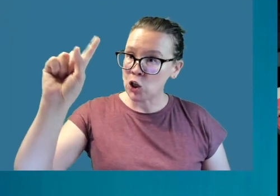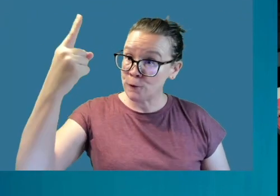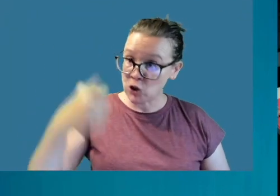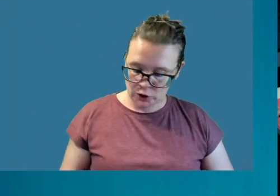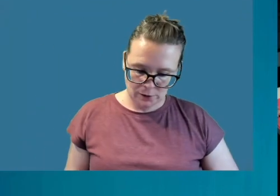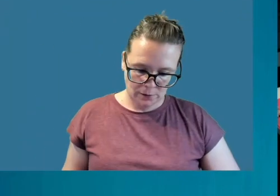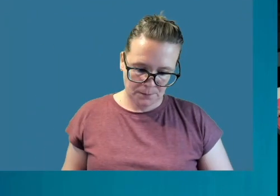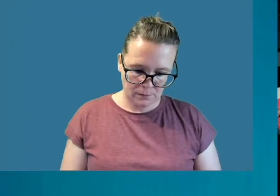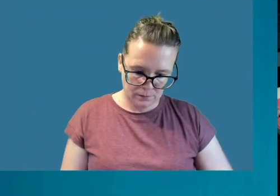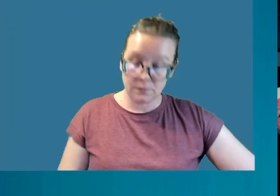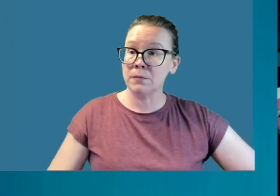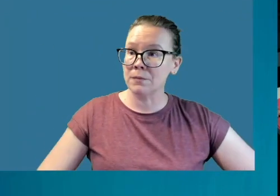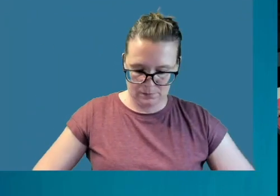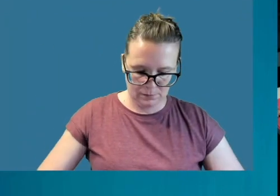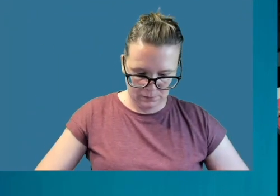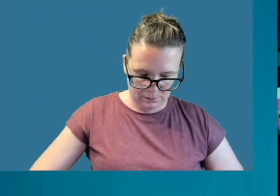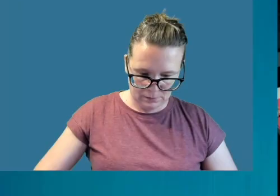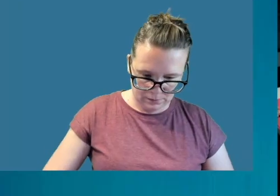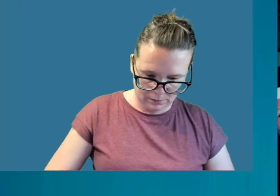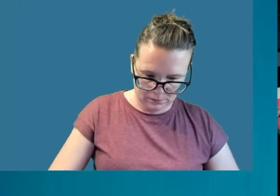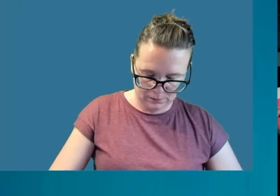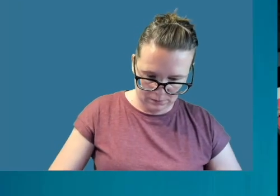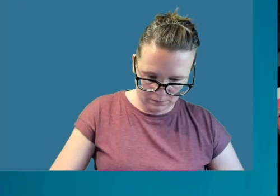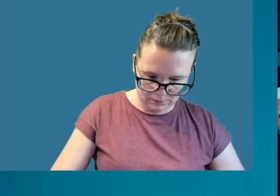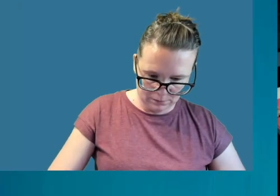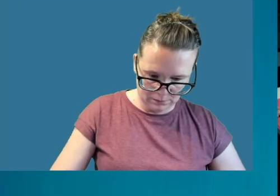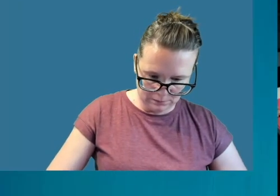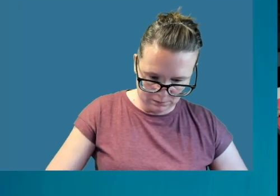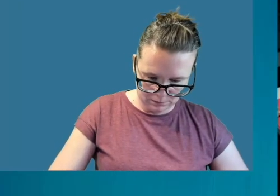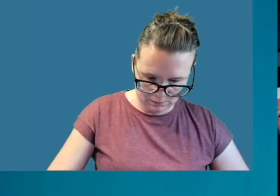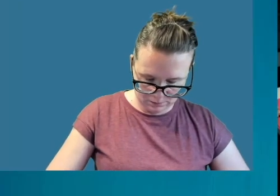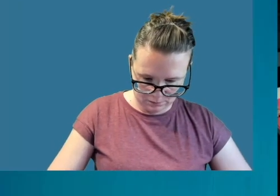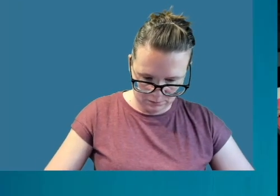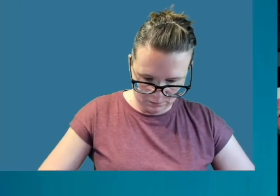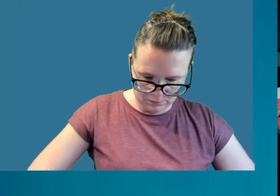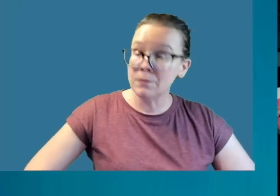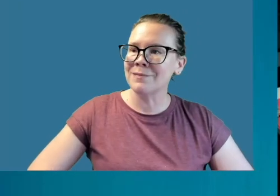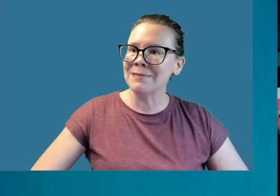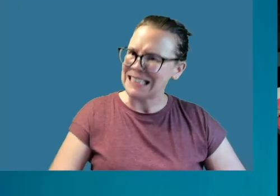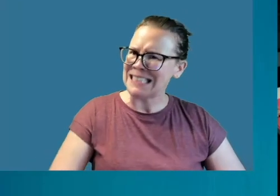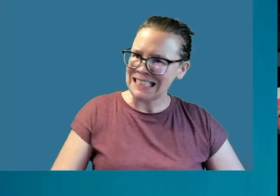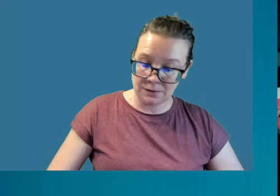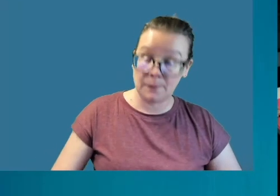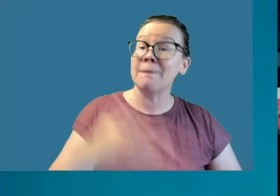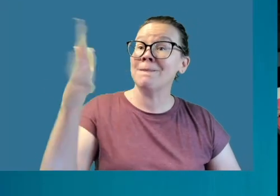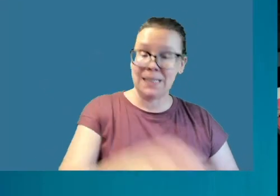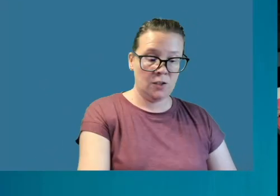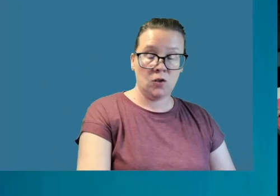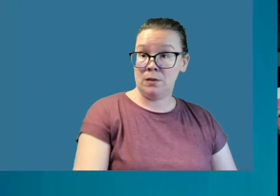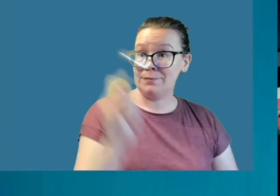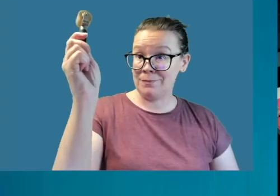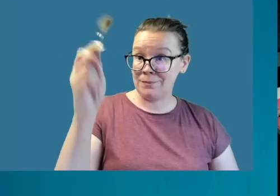it back and pull it tight against that seam line and press with our fingers first, and then grab our seam